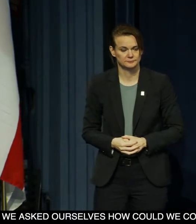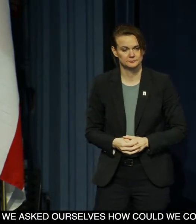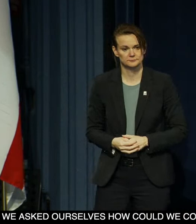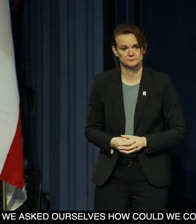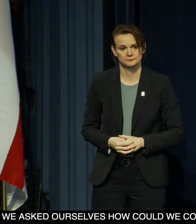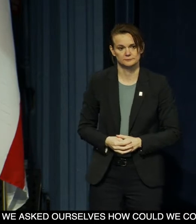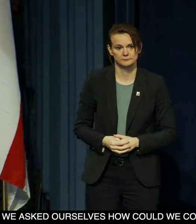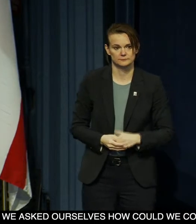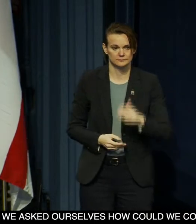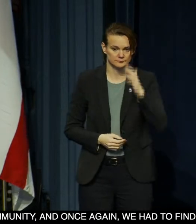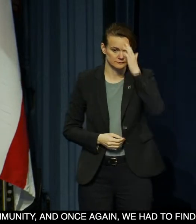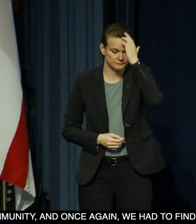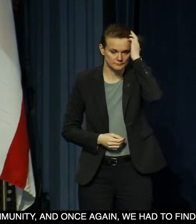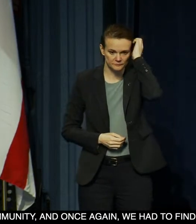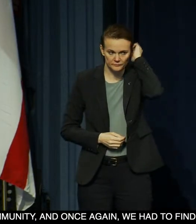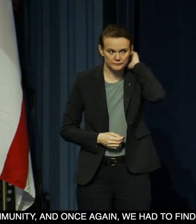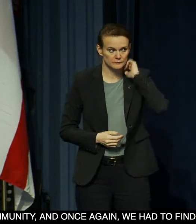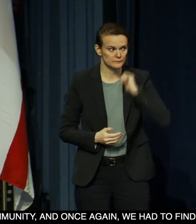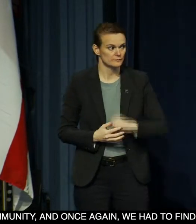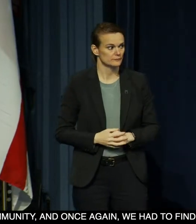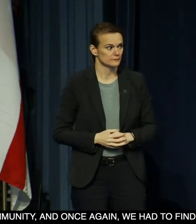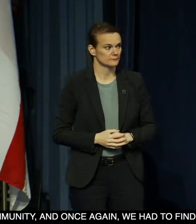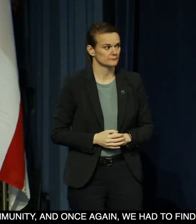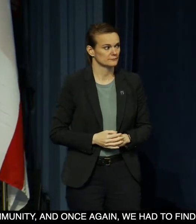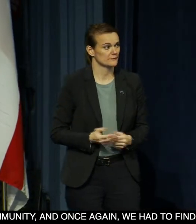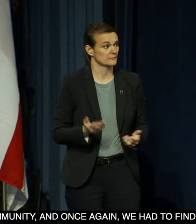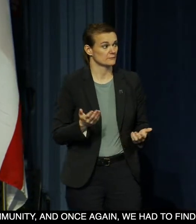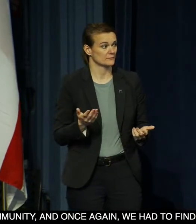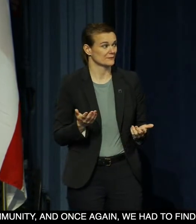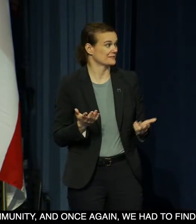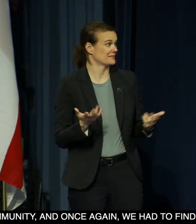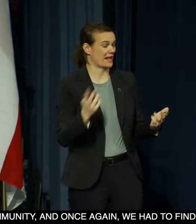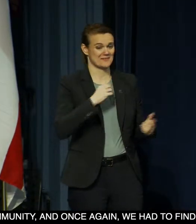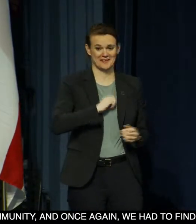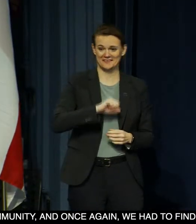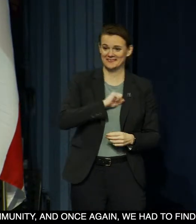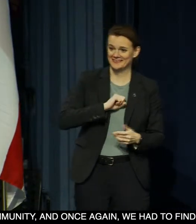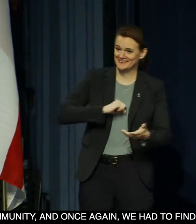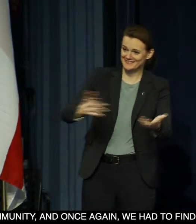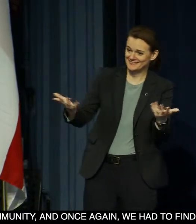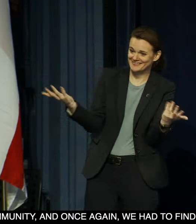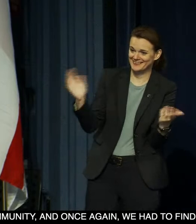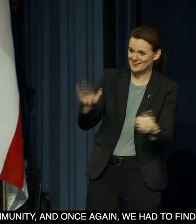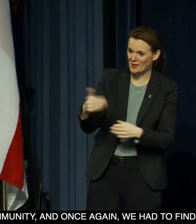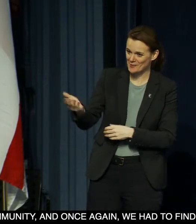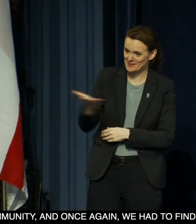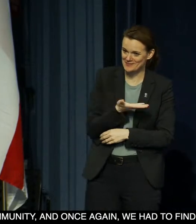You know, in many ways, and I don't know about you, and I'm dying up here without any water,